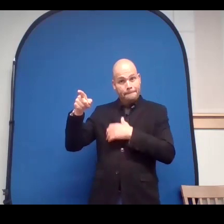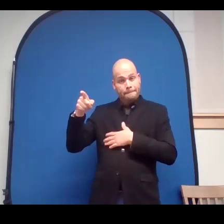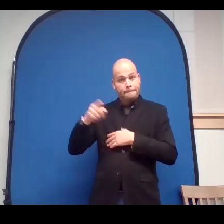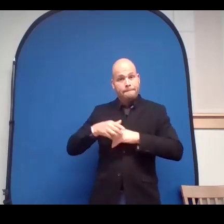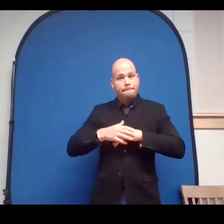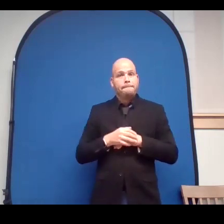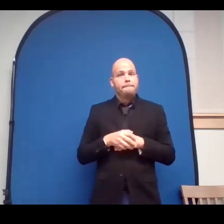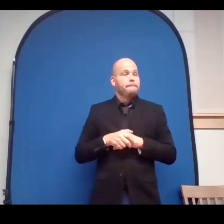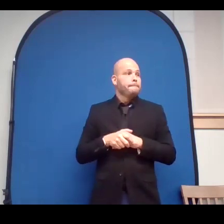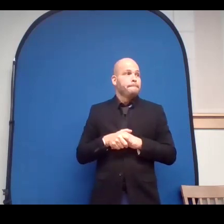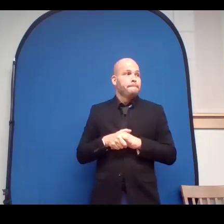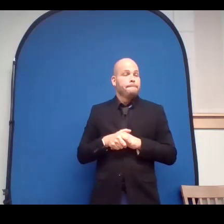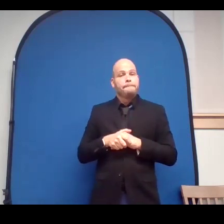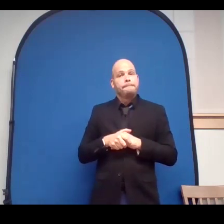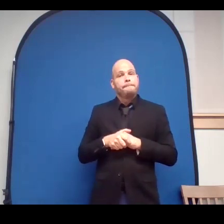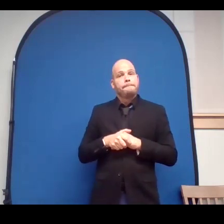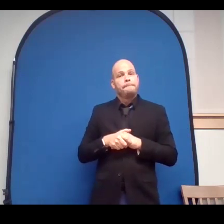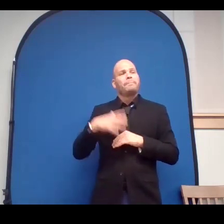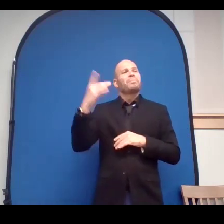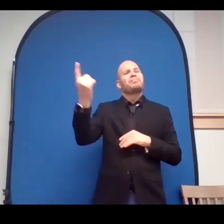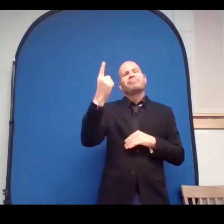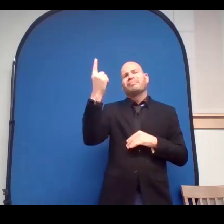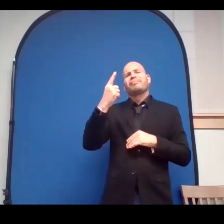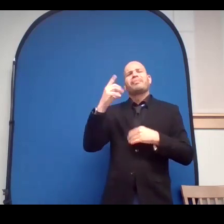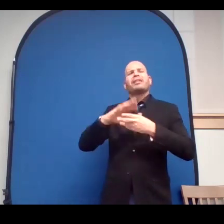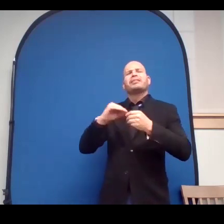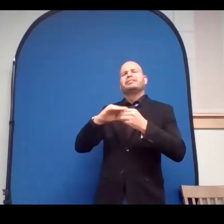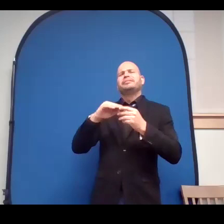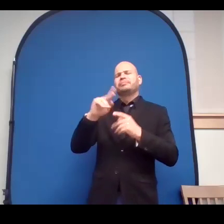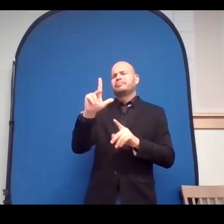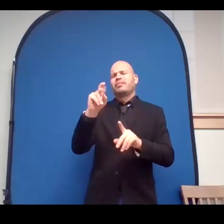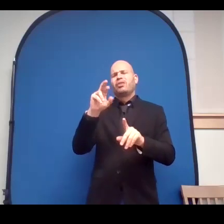coming from the Army or the Keller Army Hospital, saying that there's meetings regarding